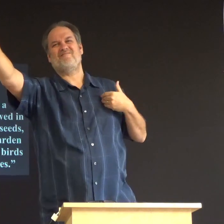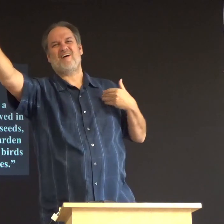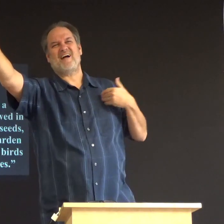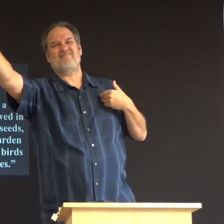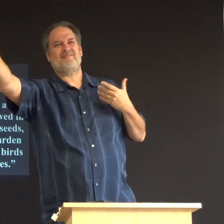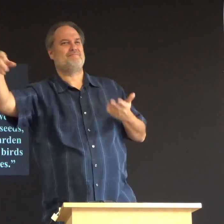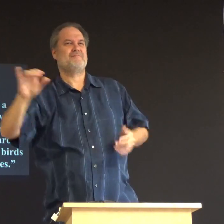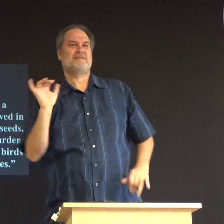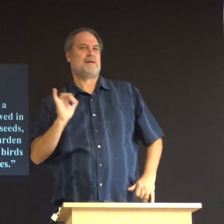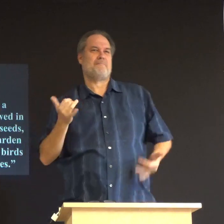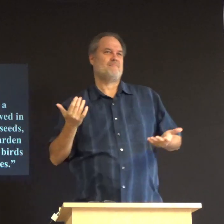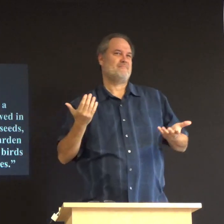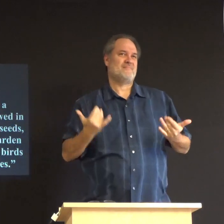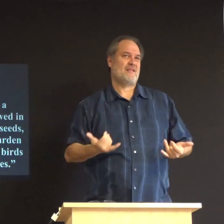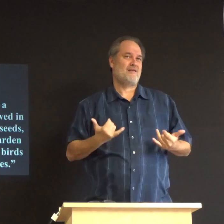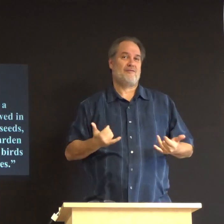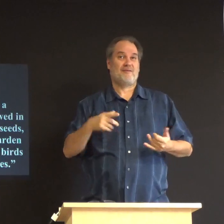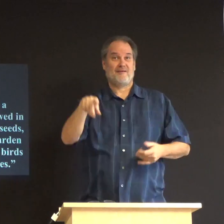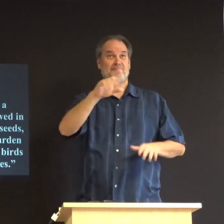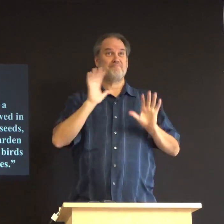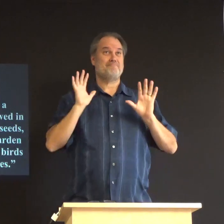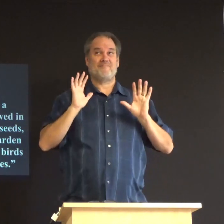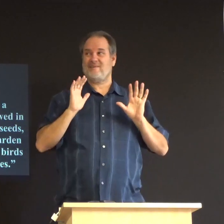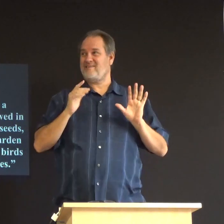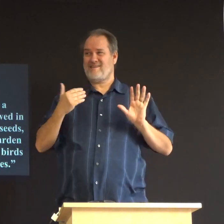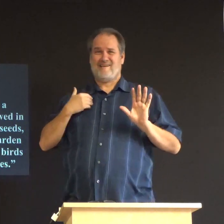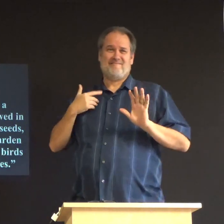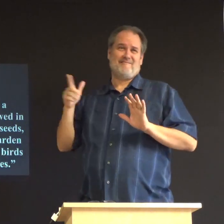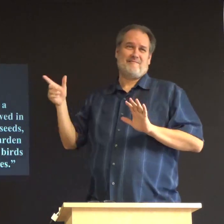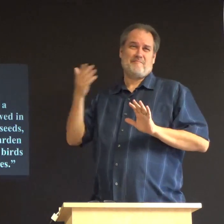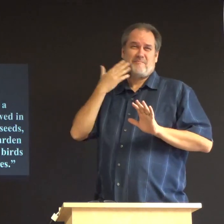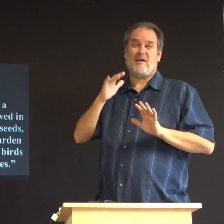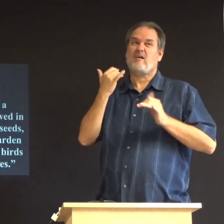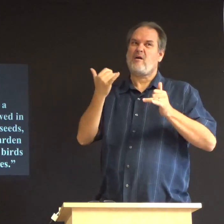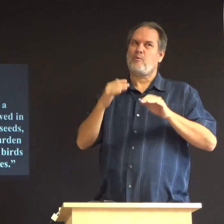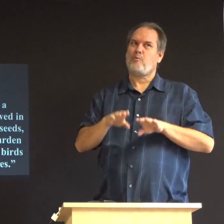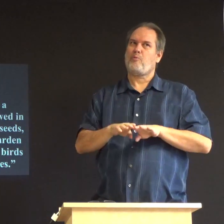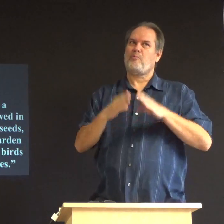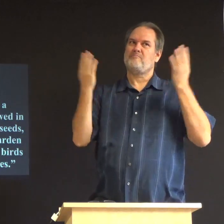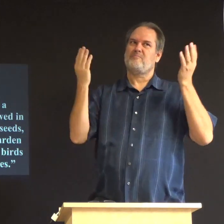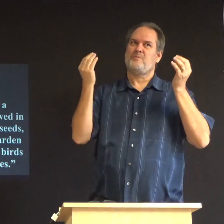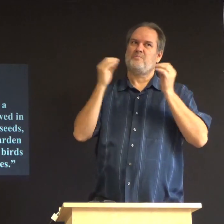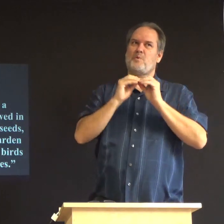good here in the forefront, but in behind, this is enough. You know,